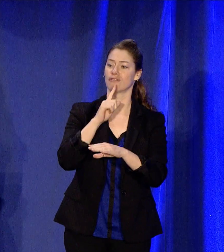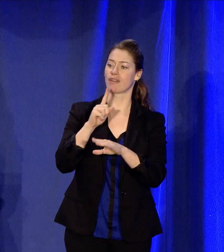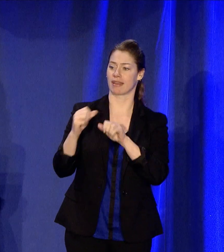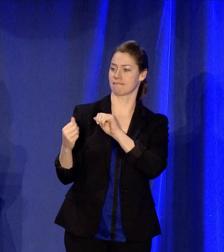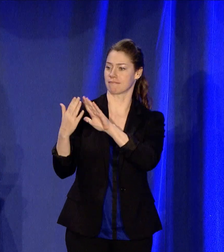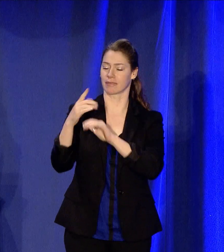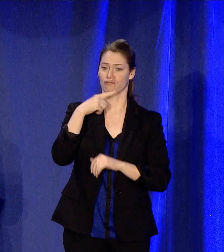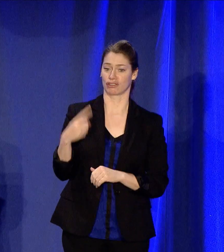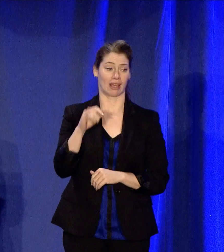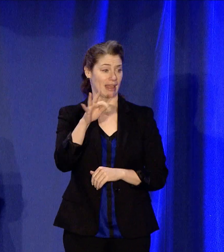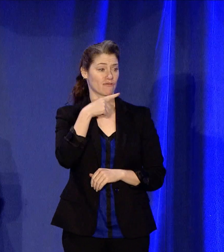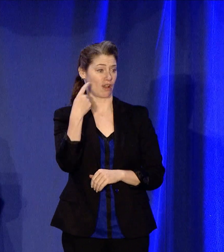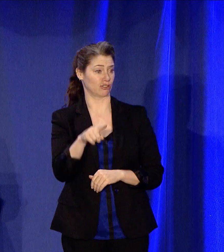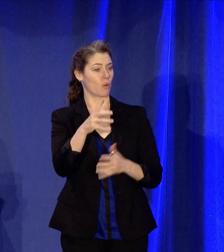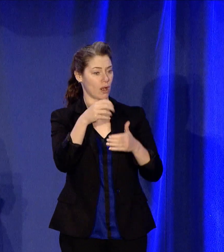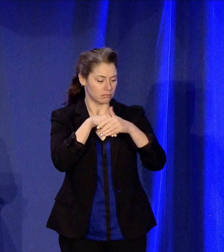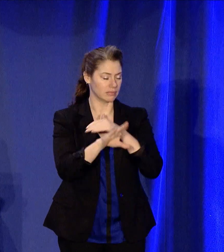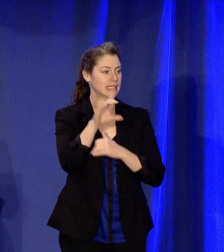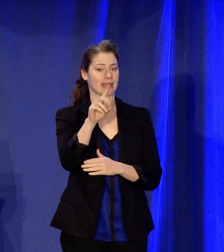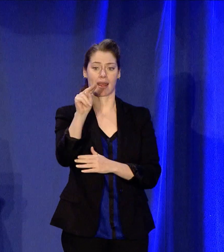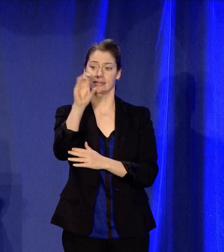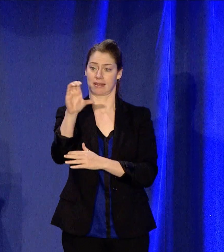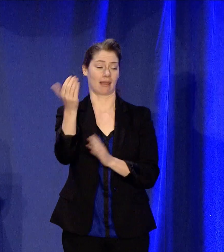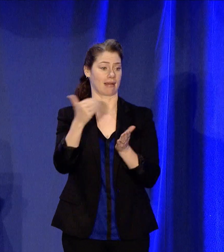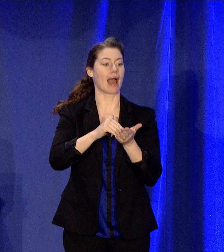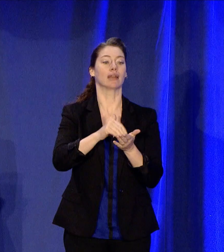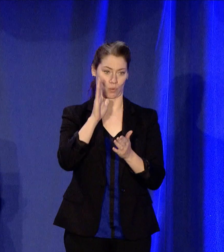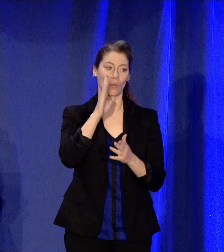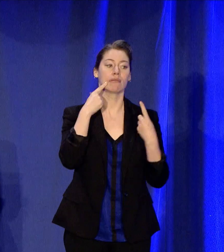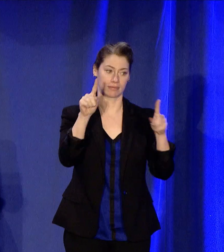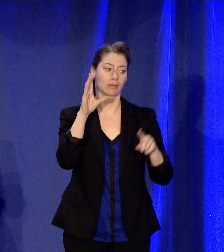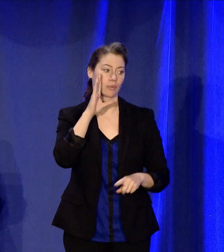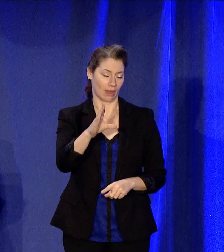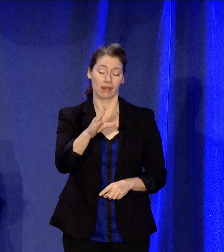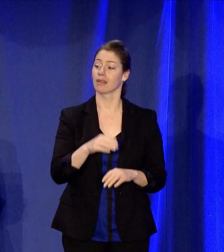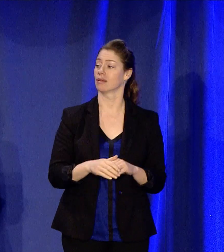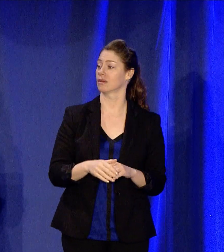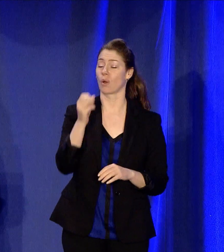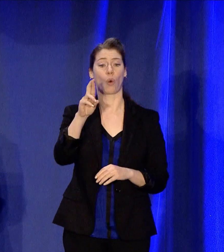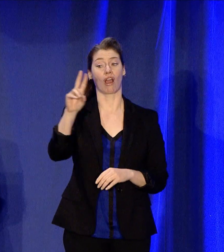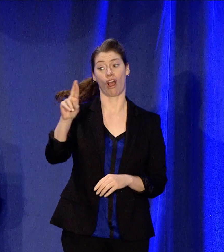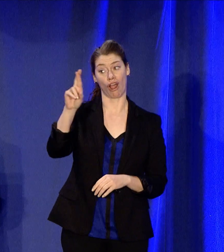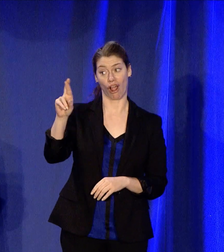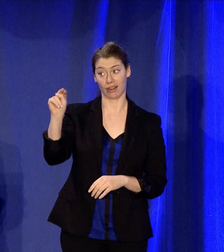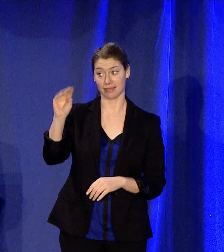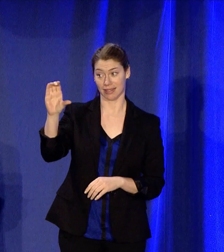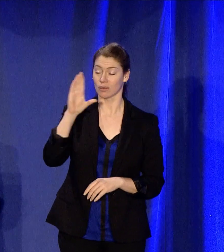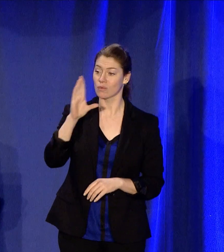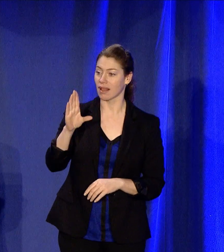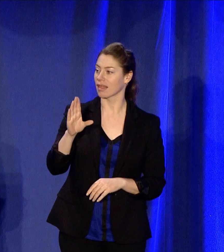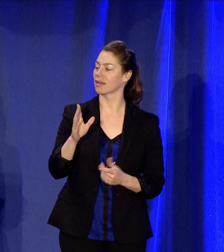If the Russians want to get into the DNC again, they will get in, or the RNC. There is